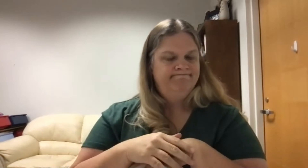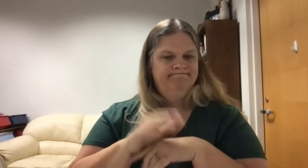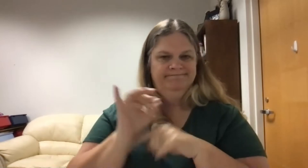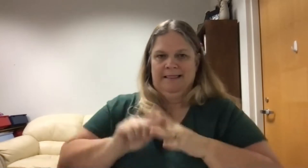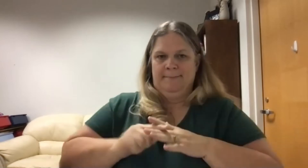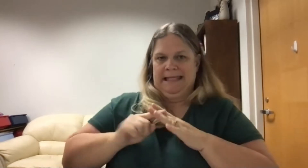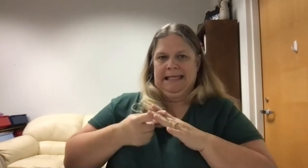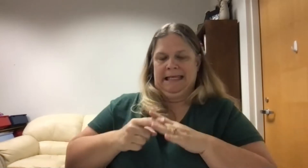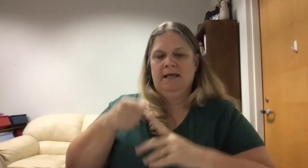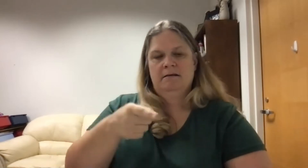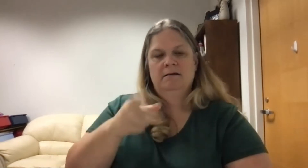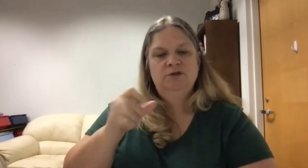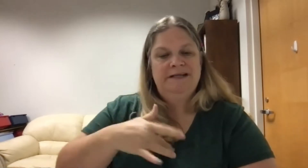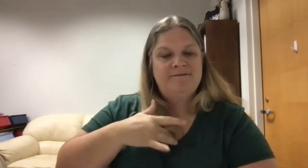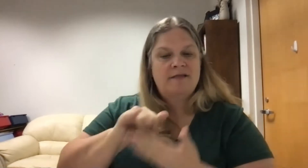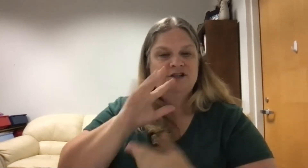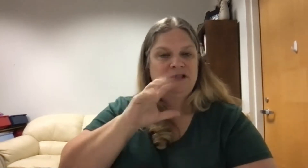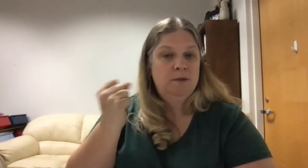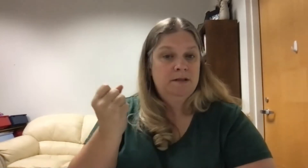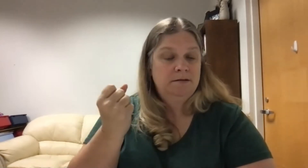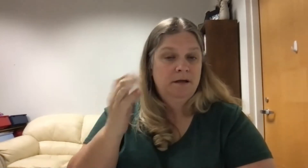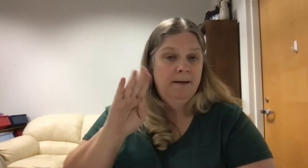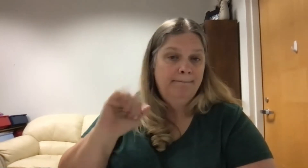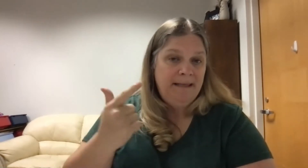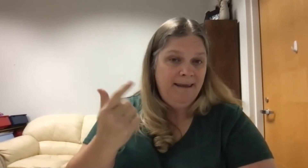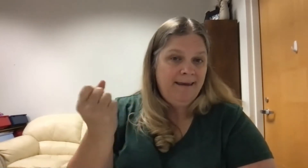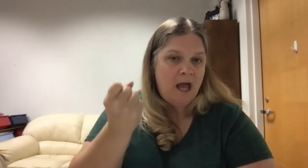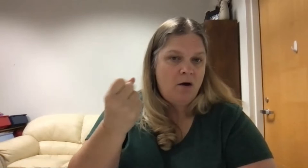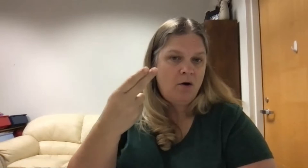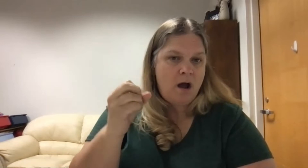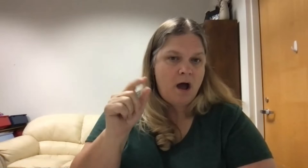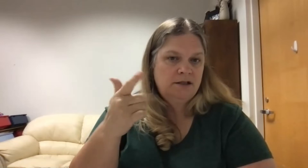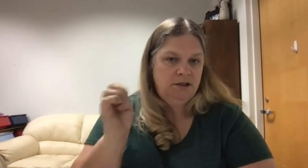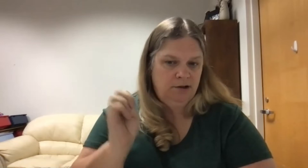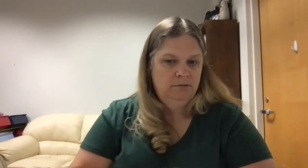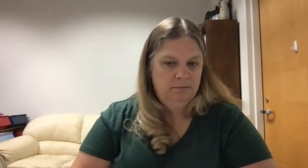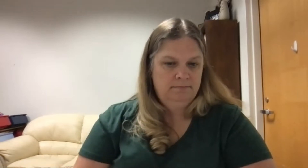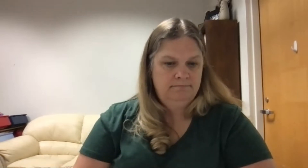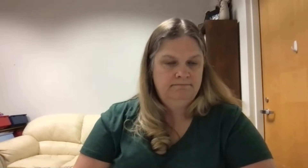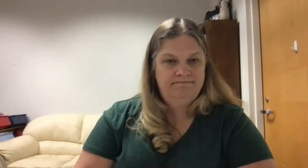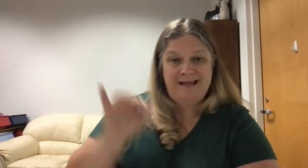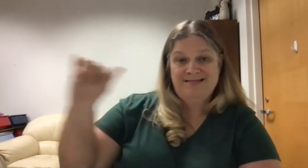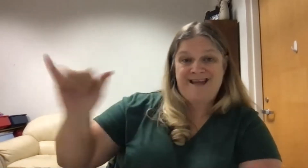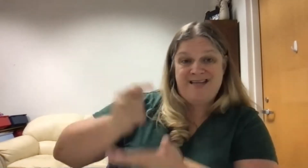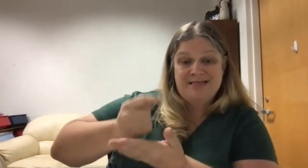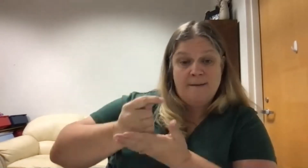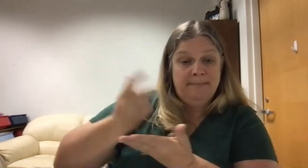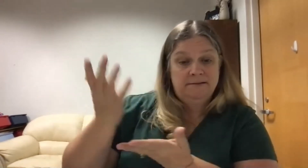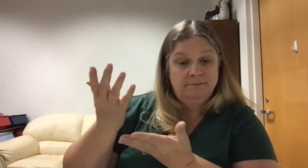the therapist, with the counselor. In the beginning, she felt that she was being held